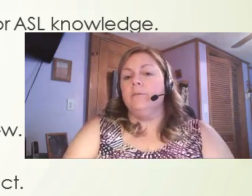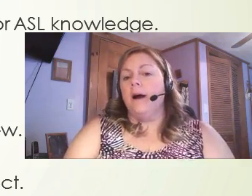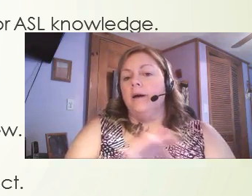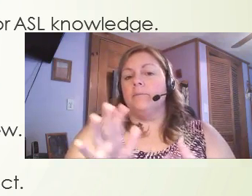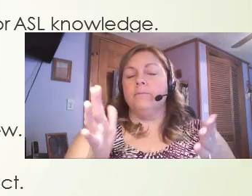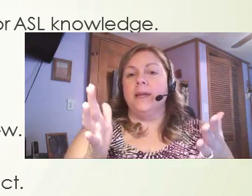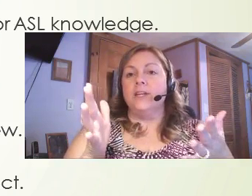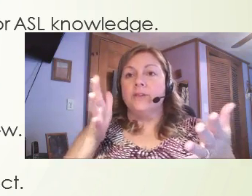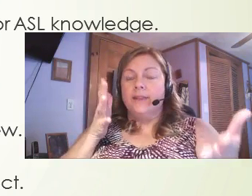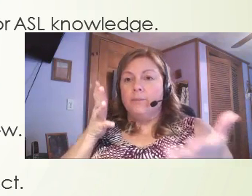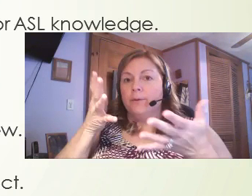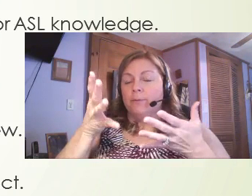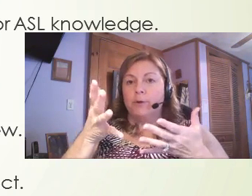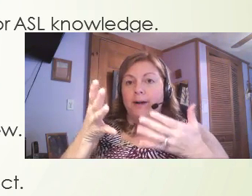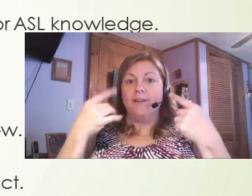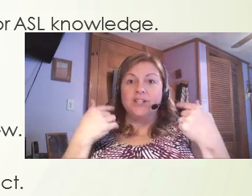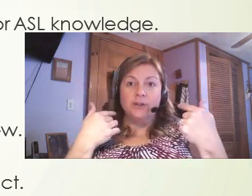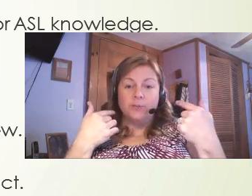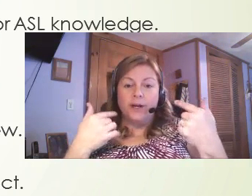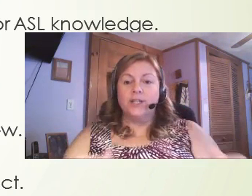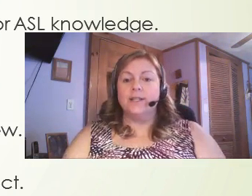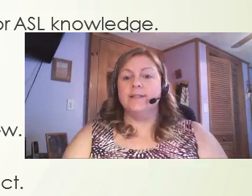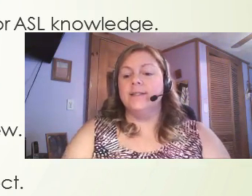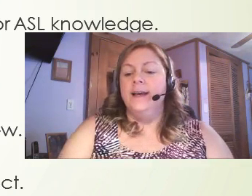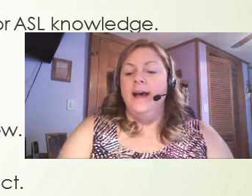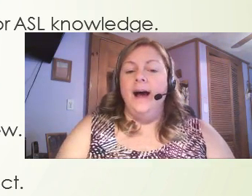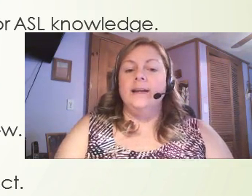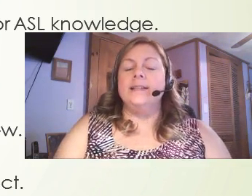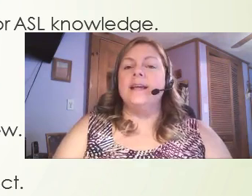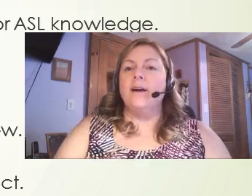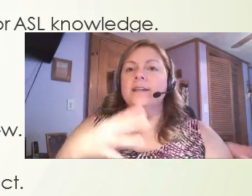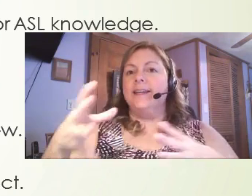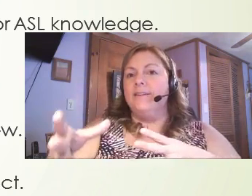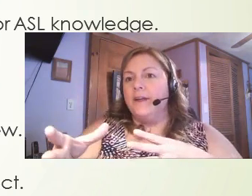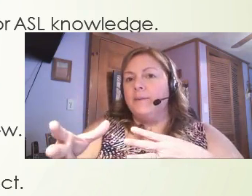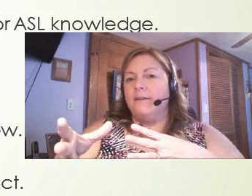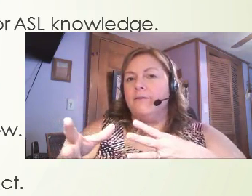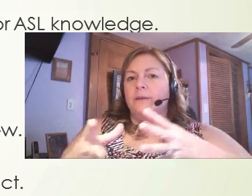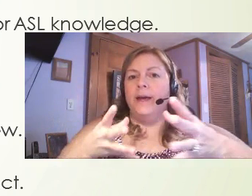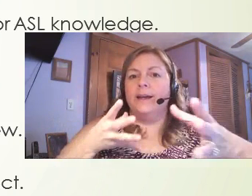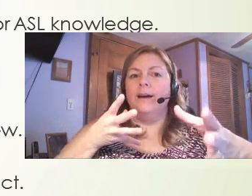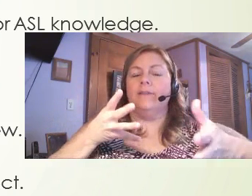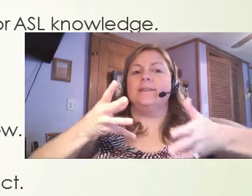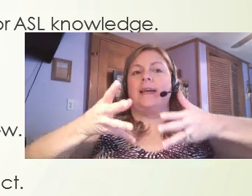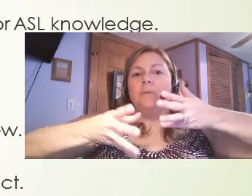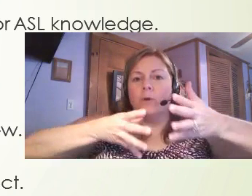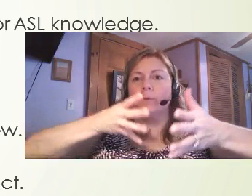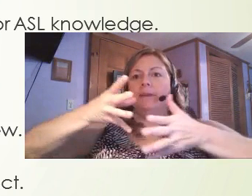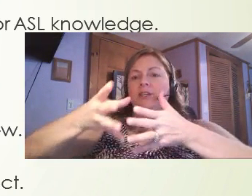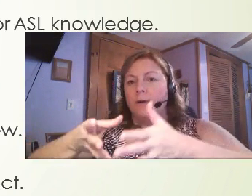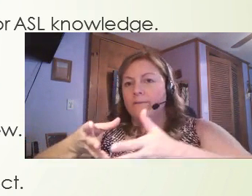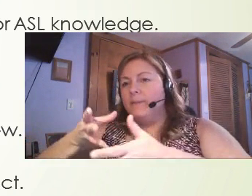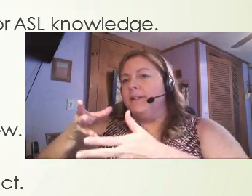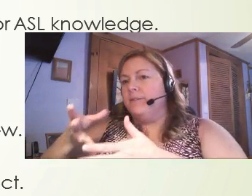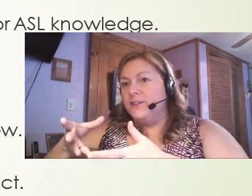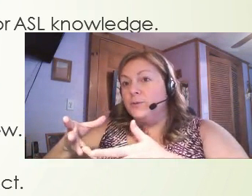then making sure that they put correct facial expressions. It's hard to give them that feedback unless I can work with each